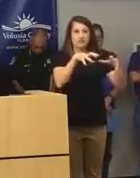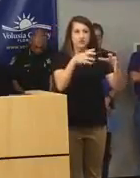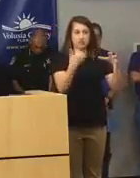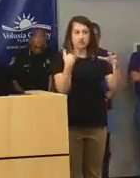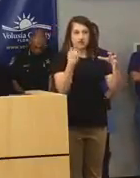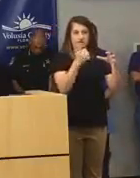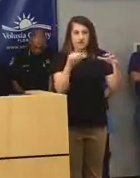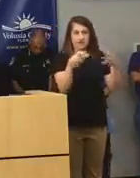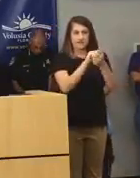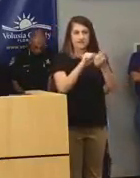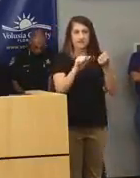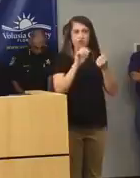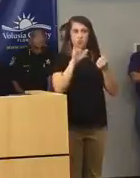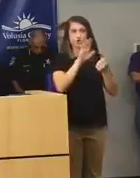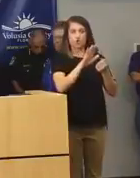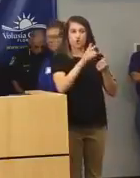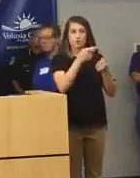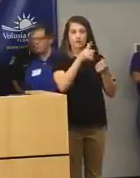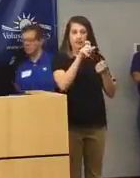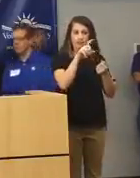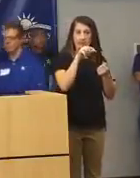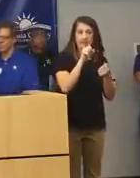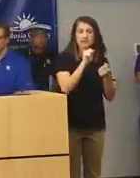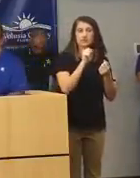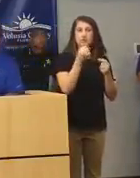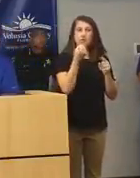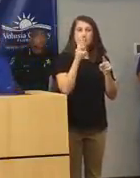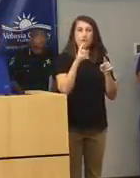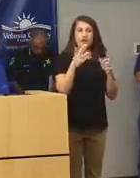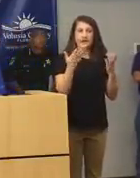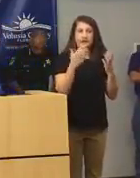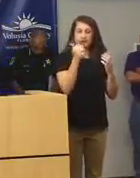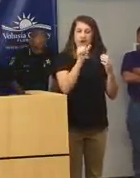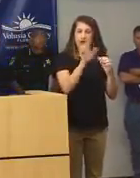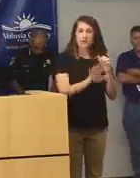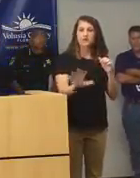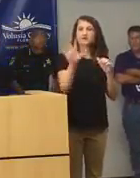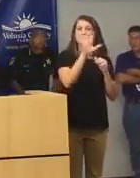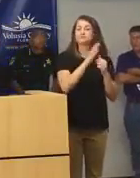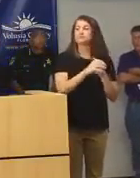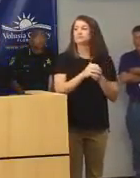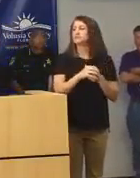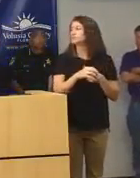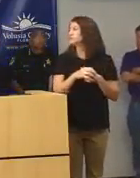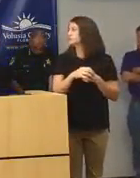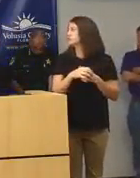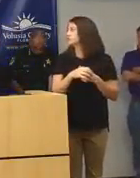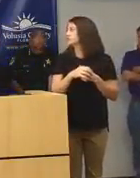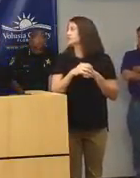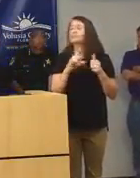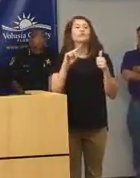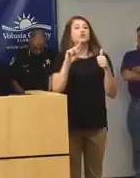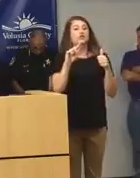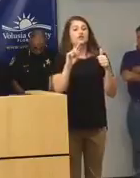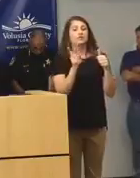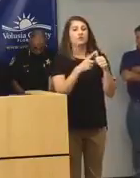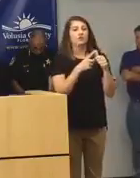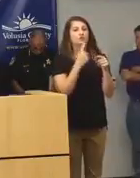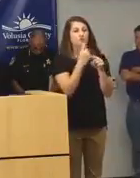have any damage to your actual plants or here or anywhere? The first is